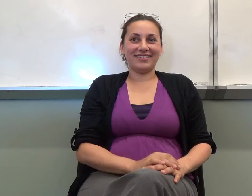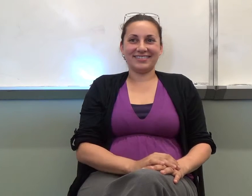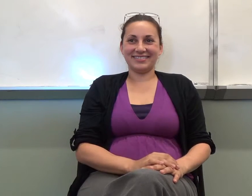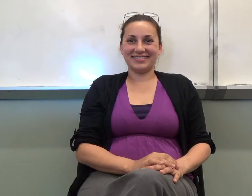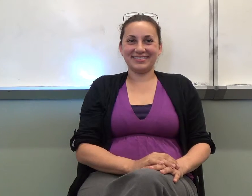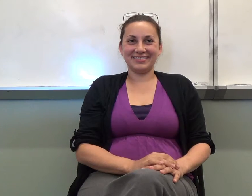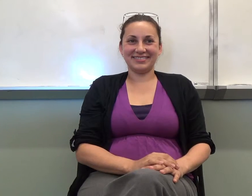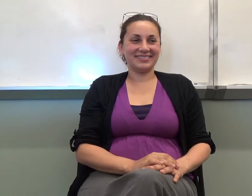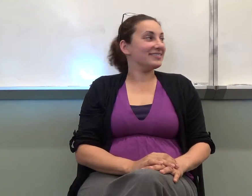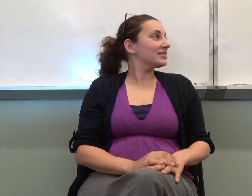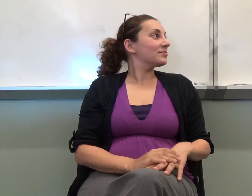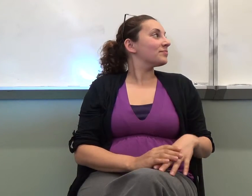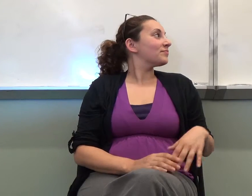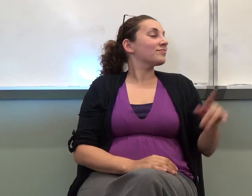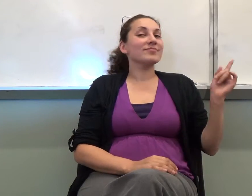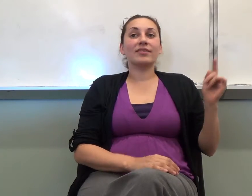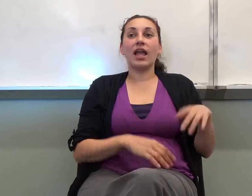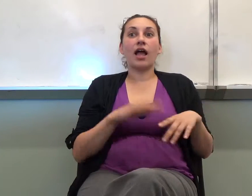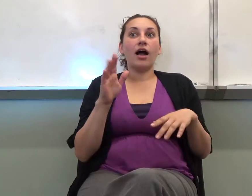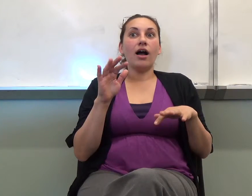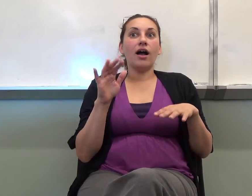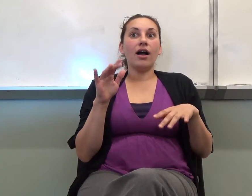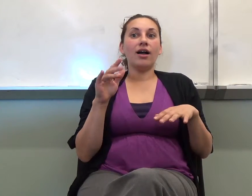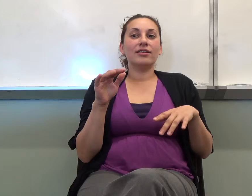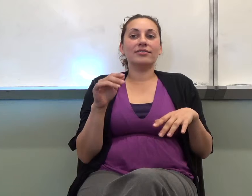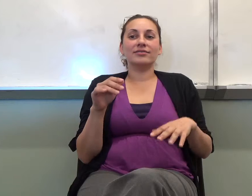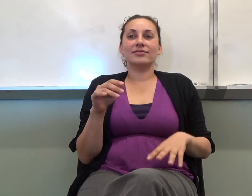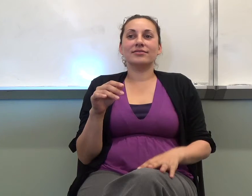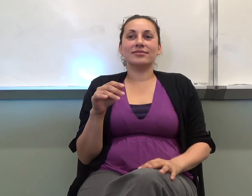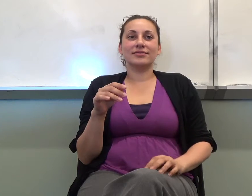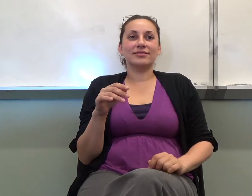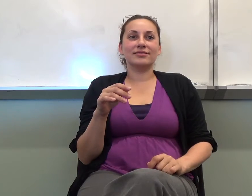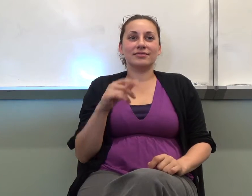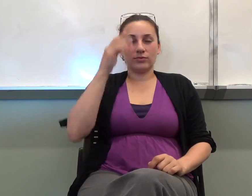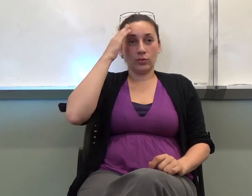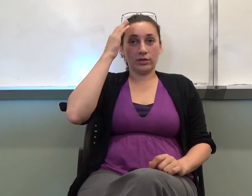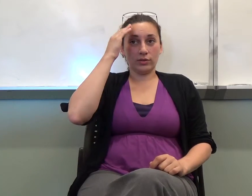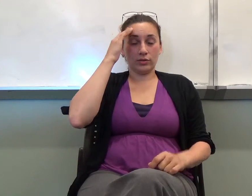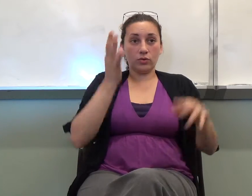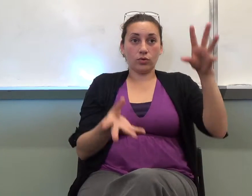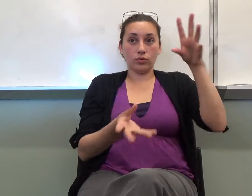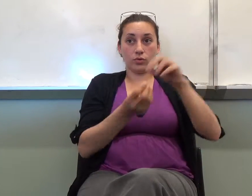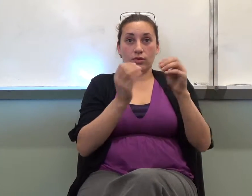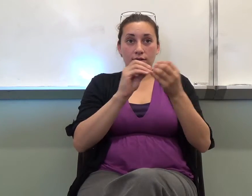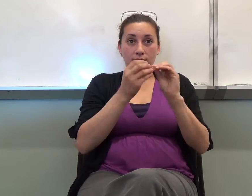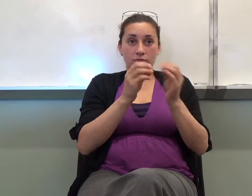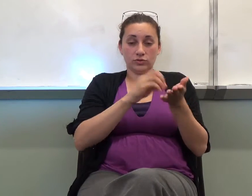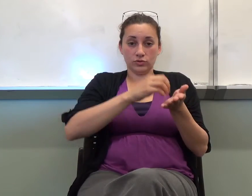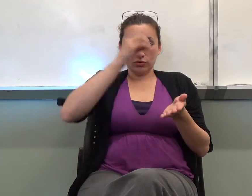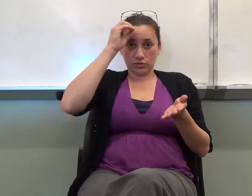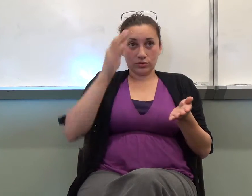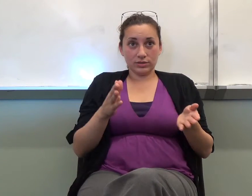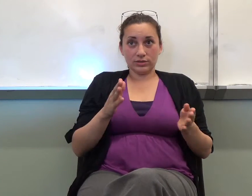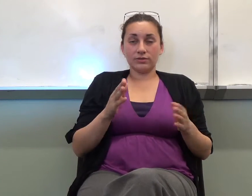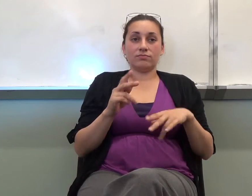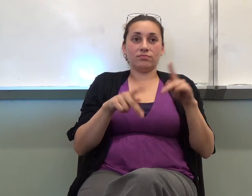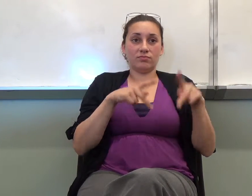okay? We know that the total number of students in this class, or total number of people taking the test